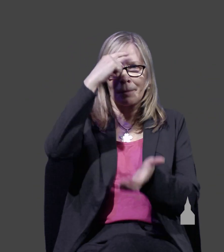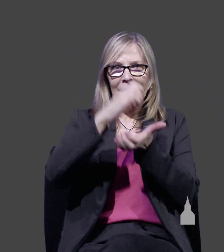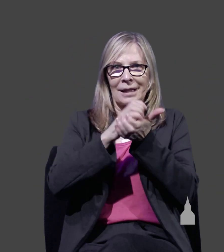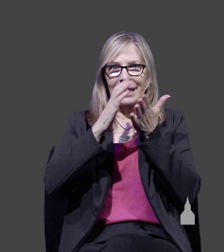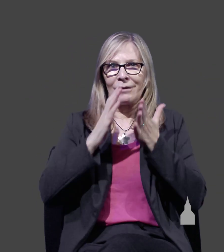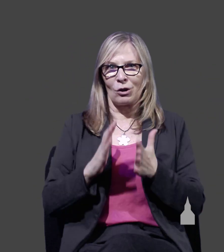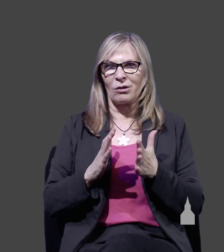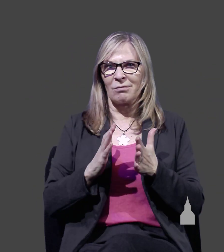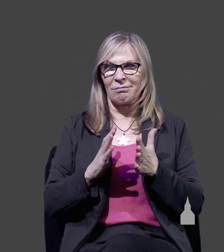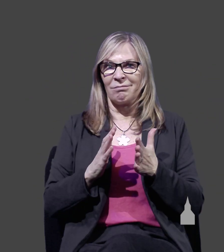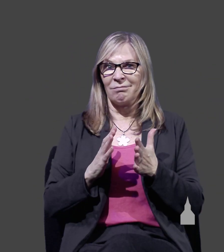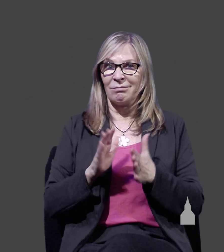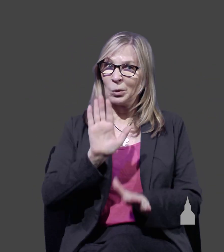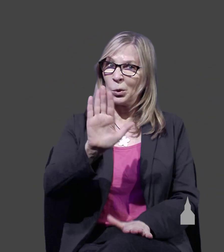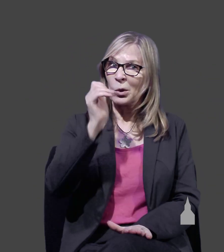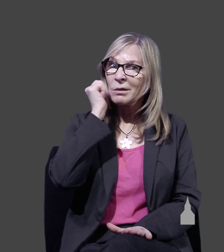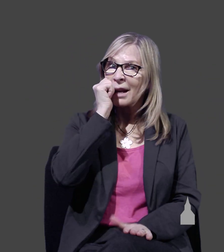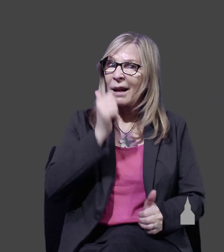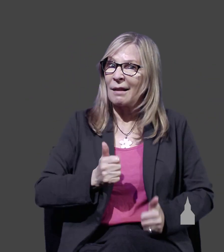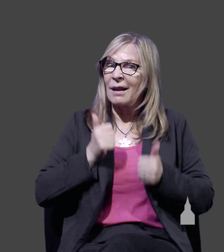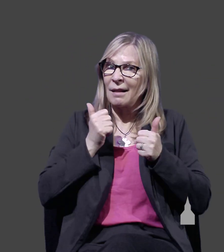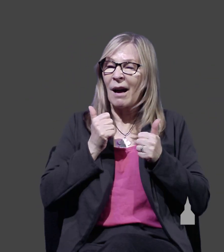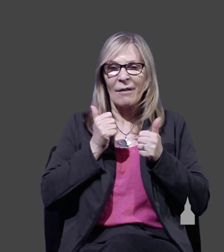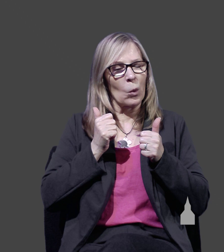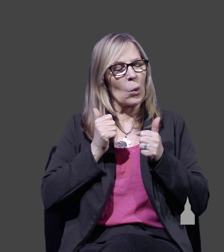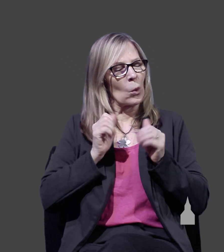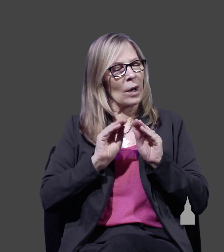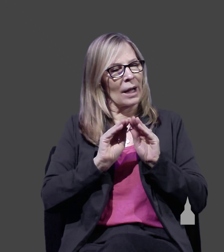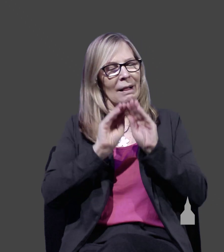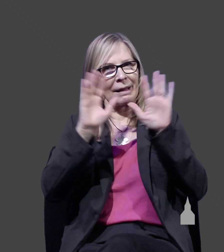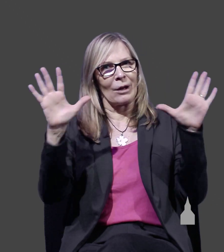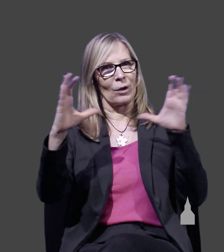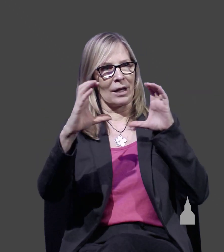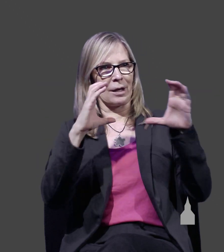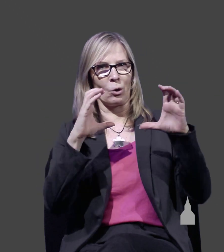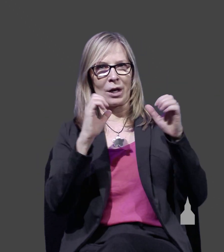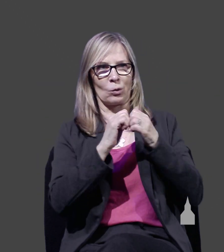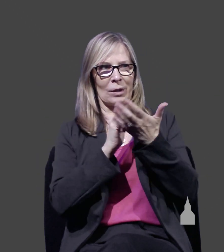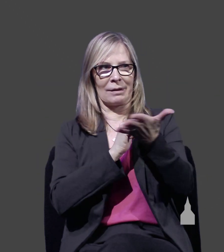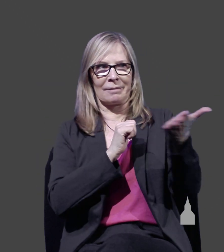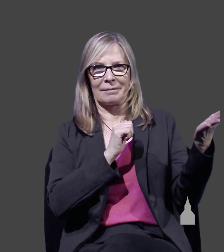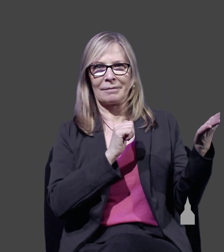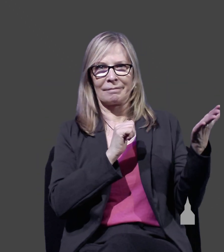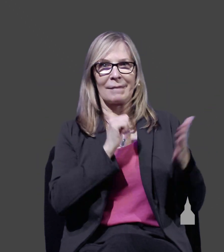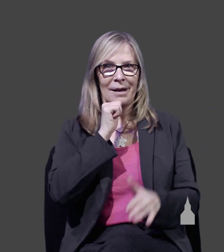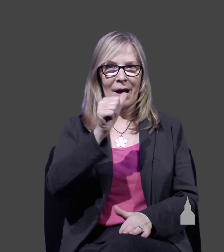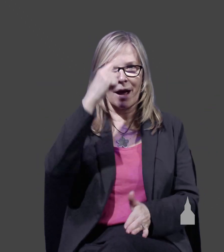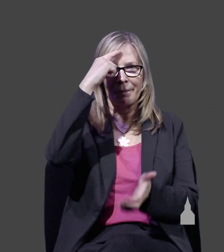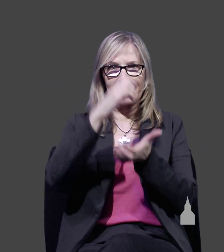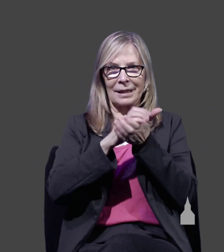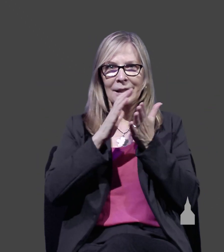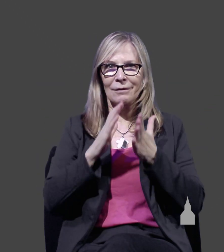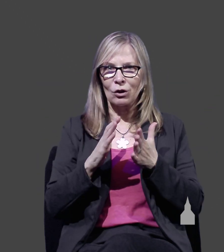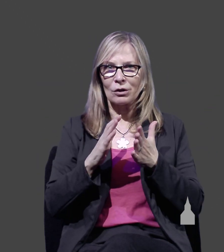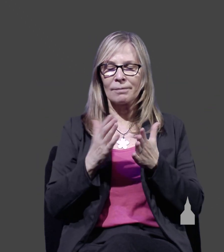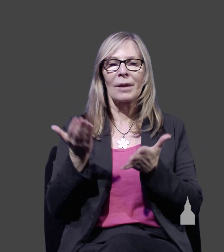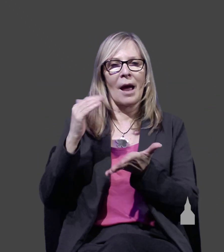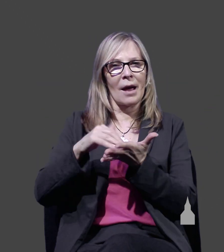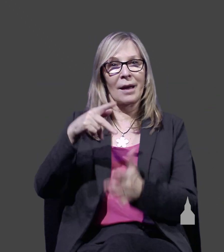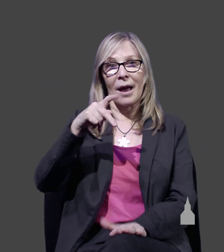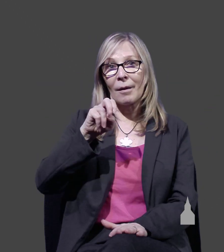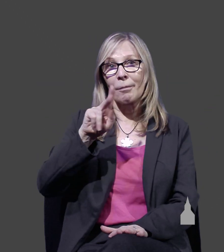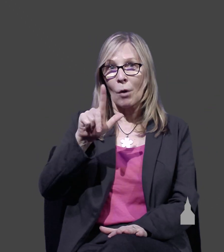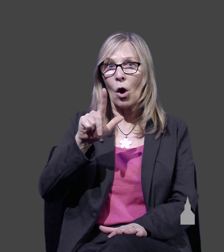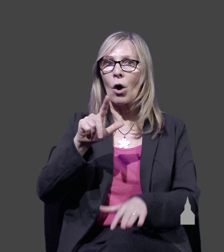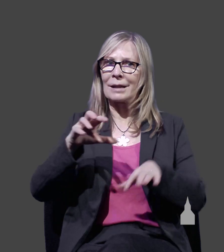speaks volumes to unbelievers. Paul says this in verse 5 again: conduct yourselves with wisdom